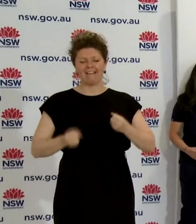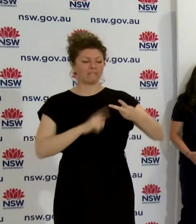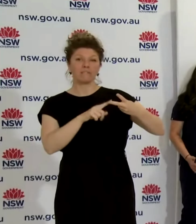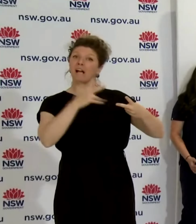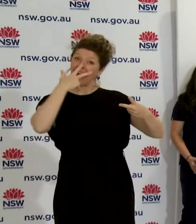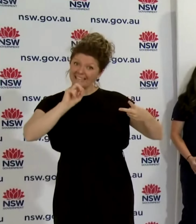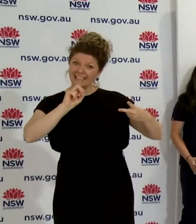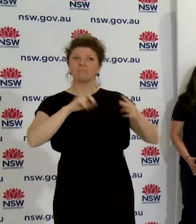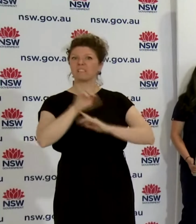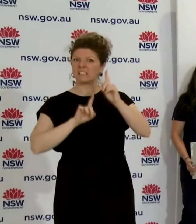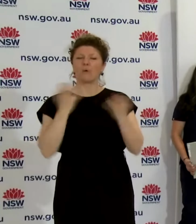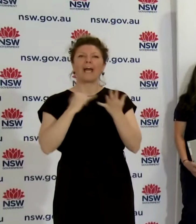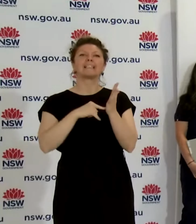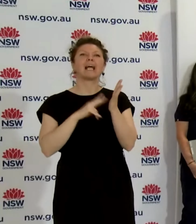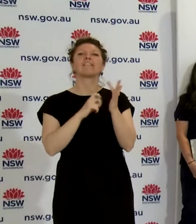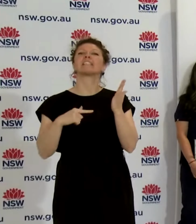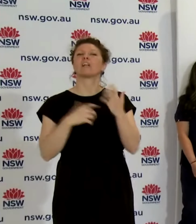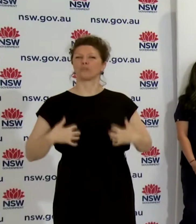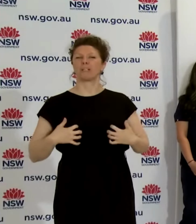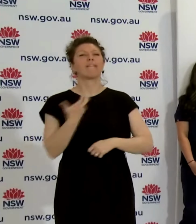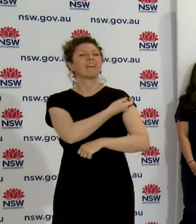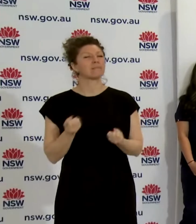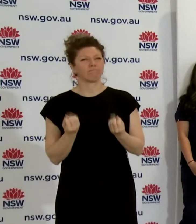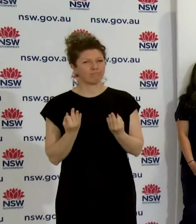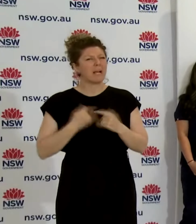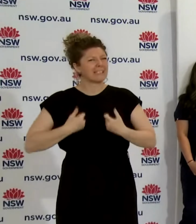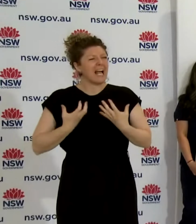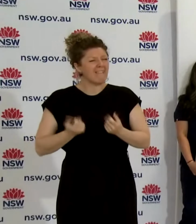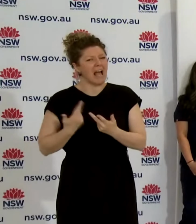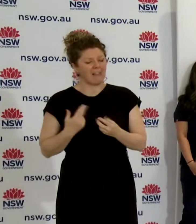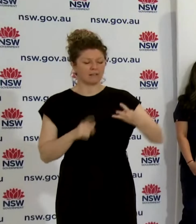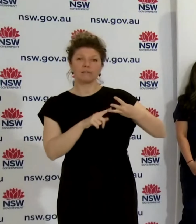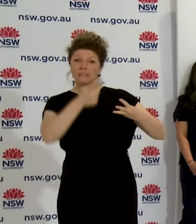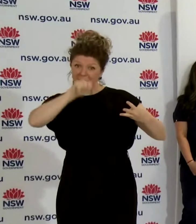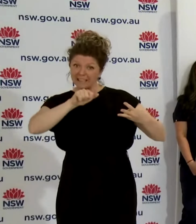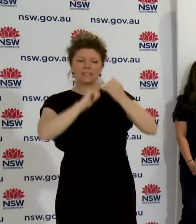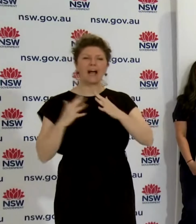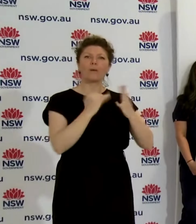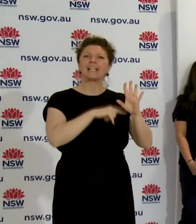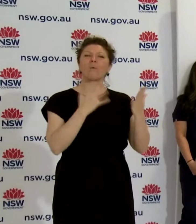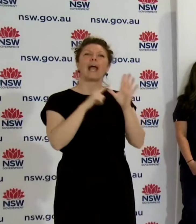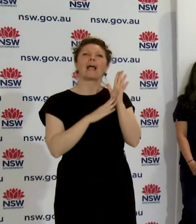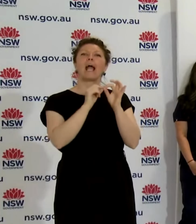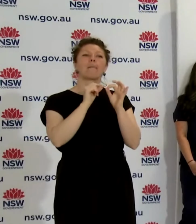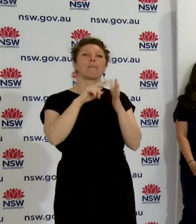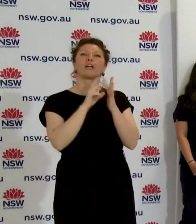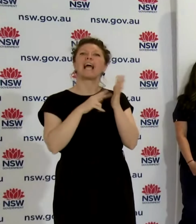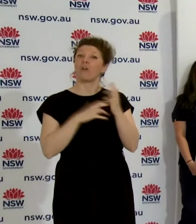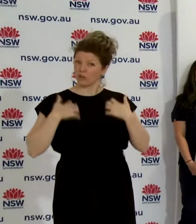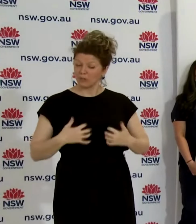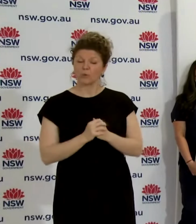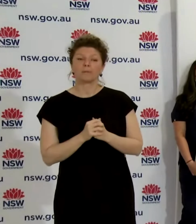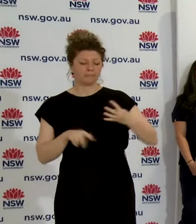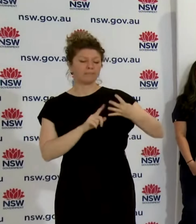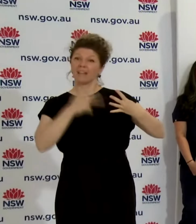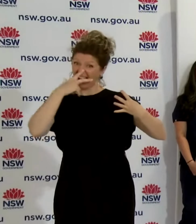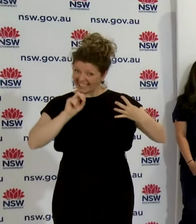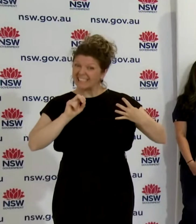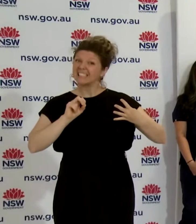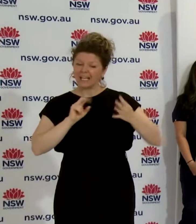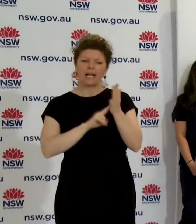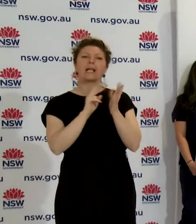his 80s from Sydney's inner city died at St Vincent's Hospital. He was not vaccinated and had underlying health conditions. A woman in her 60s from southwestern Sydney died at Campbelltown Hospital. She was not vaccinated. A man in his 80s died in Nepean